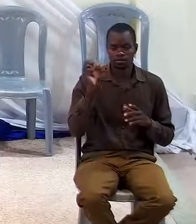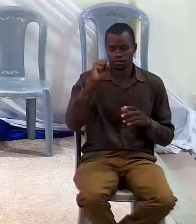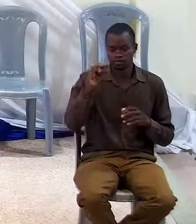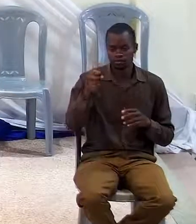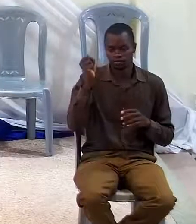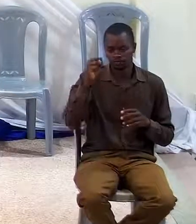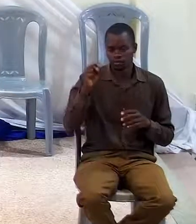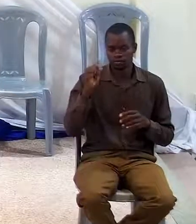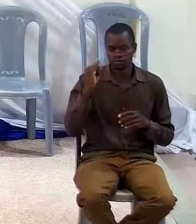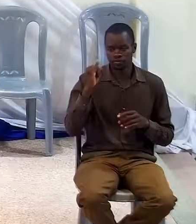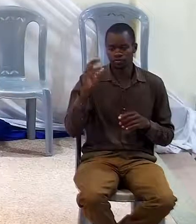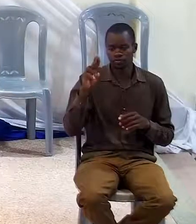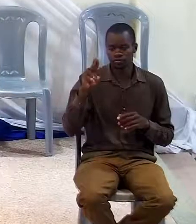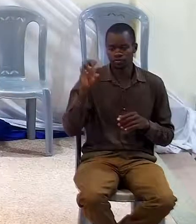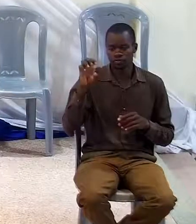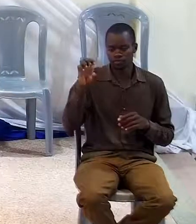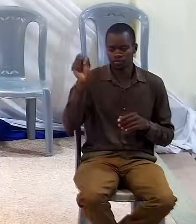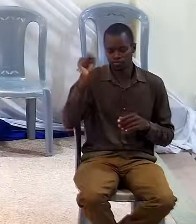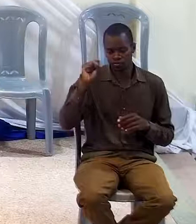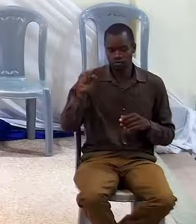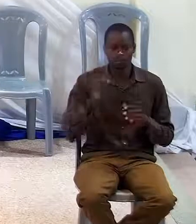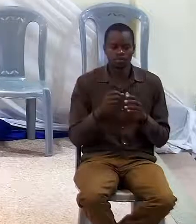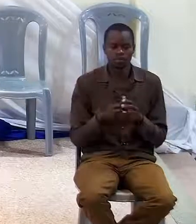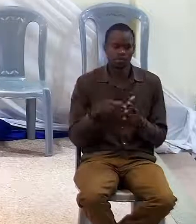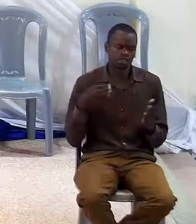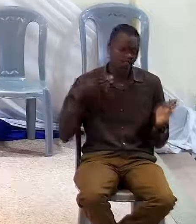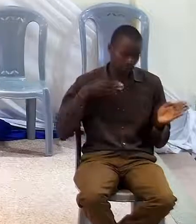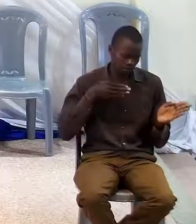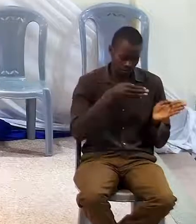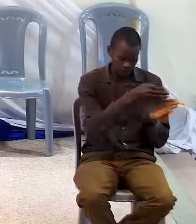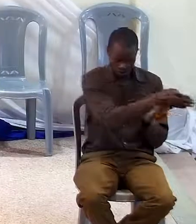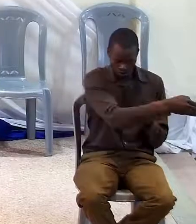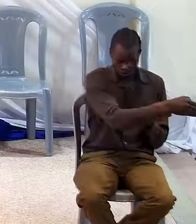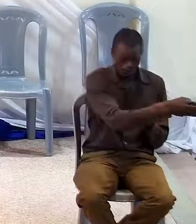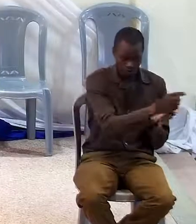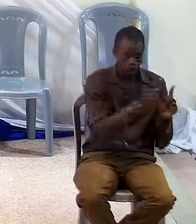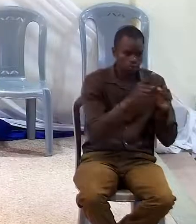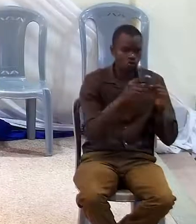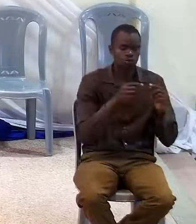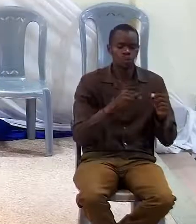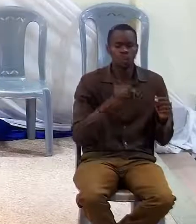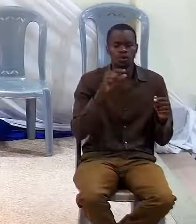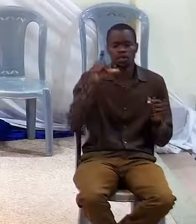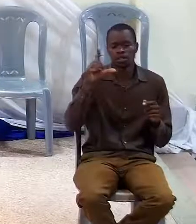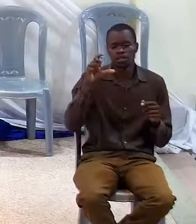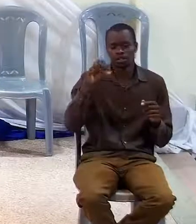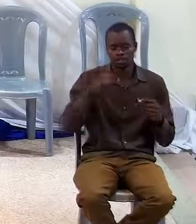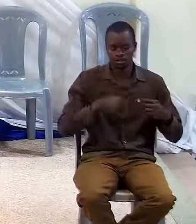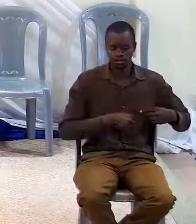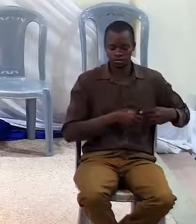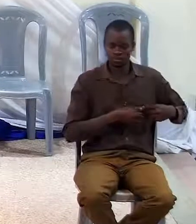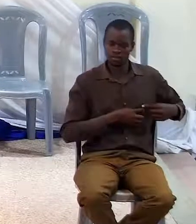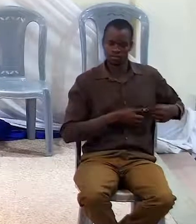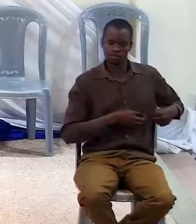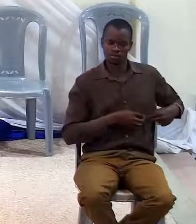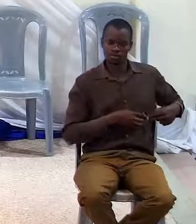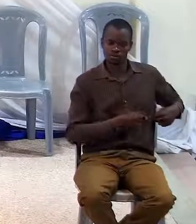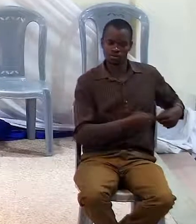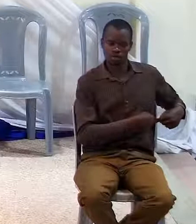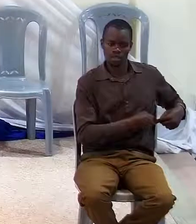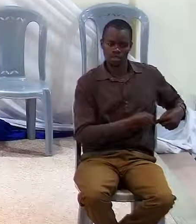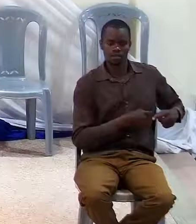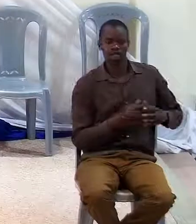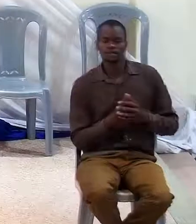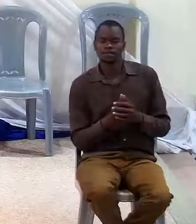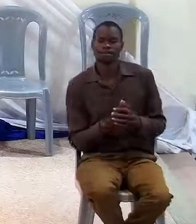to the liver, where it is going to be handled, and then it is eliminated from the body. So that is the reason we have